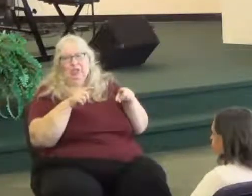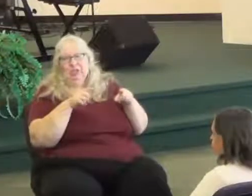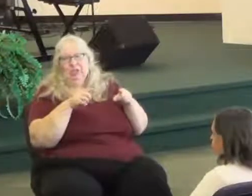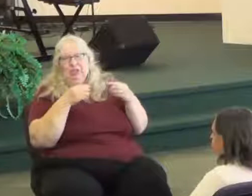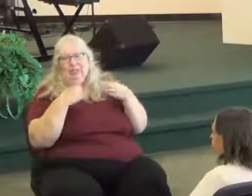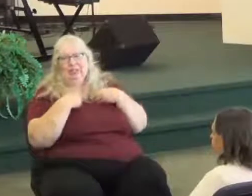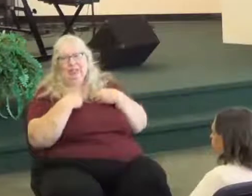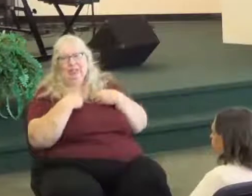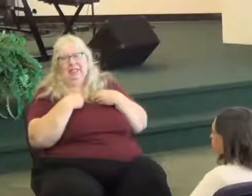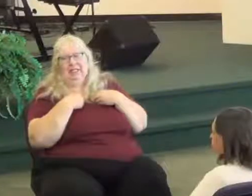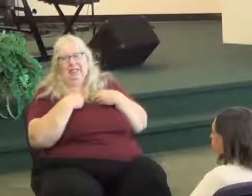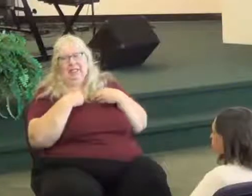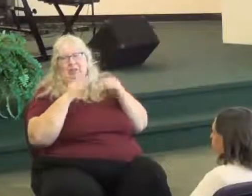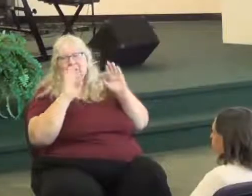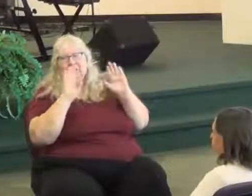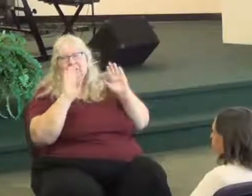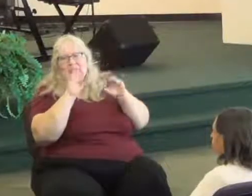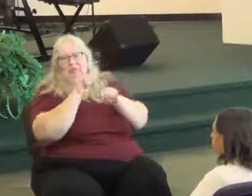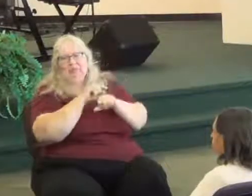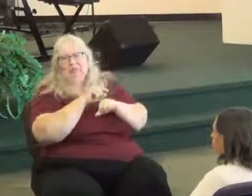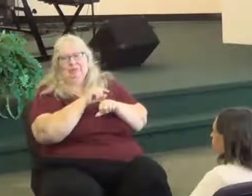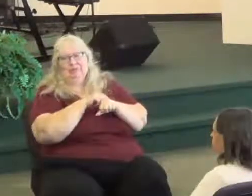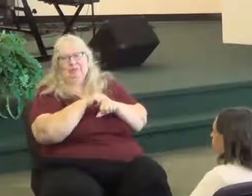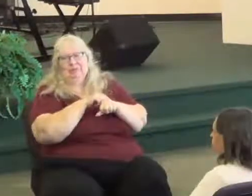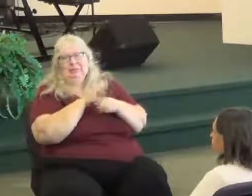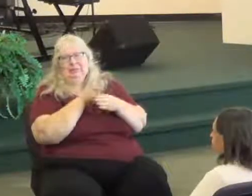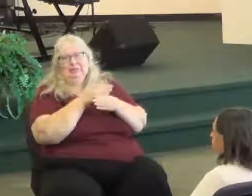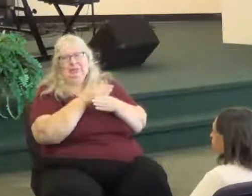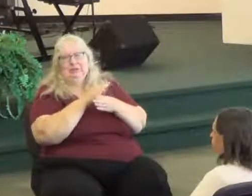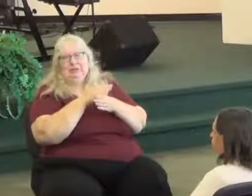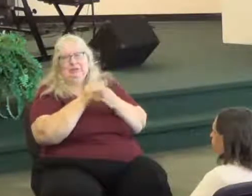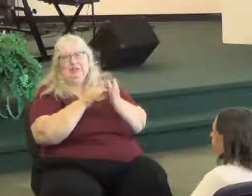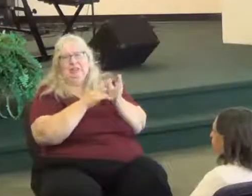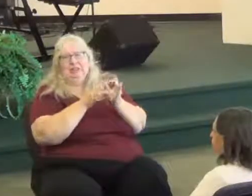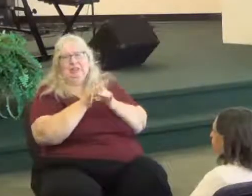to have a blast and share Jesus with people.